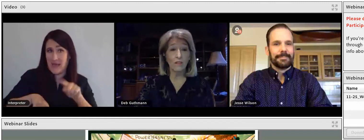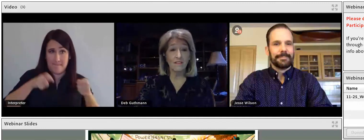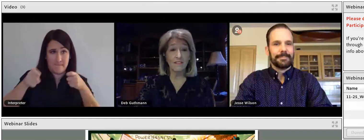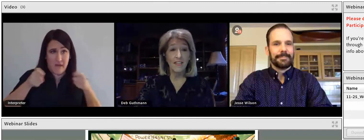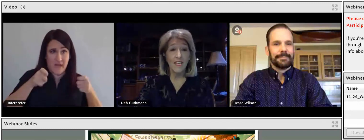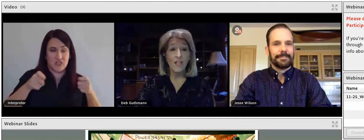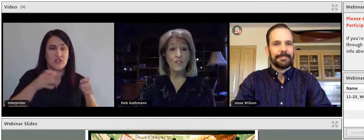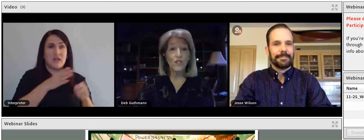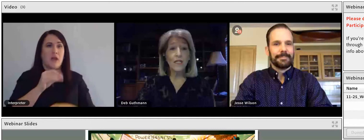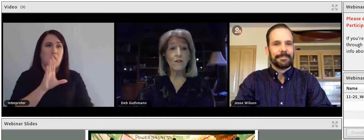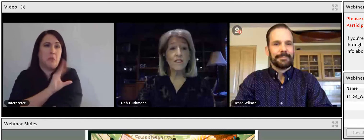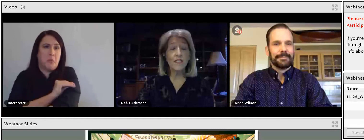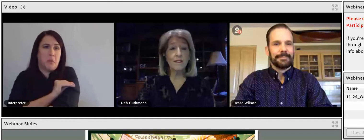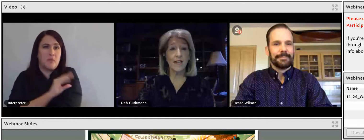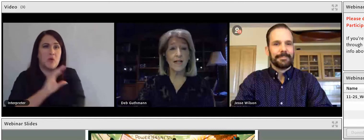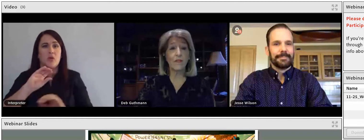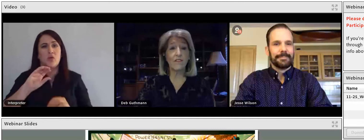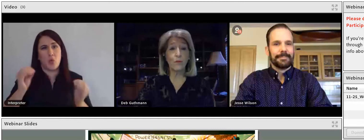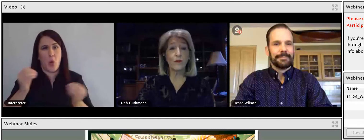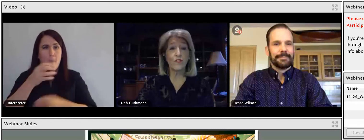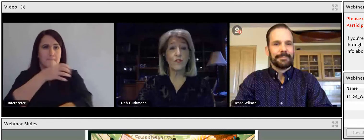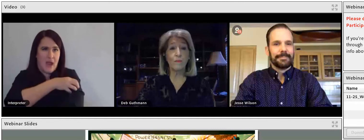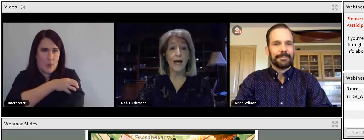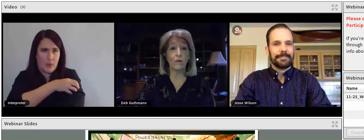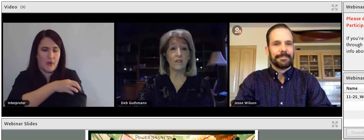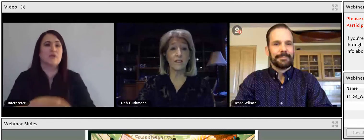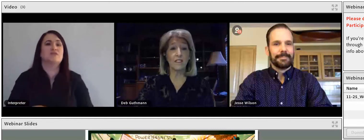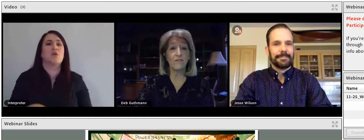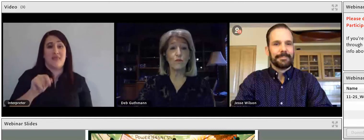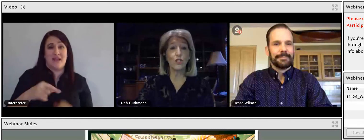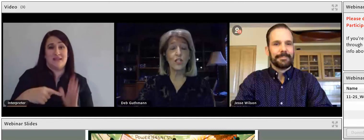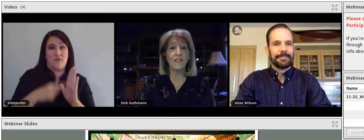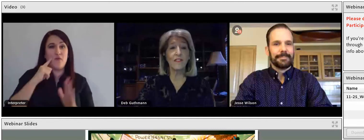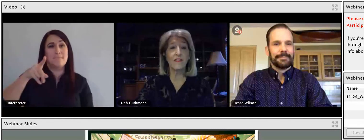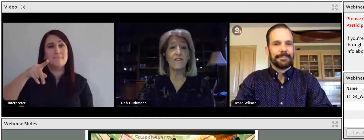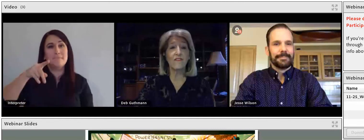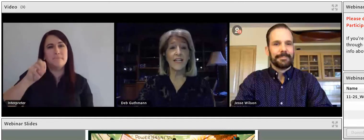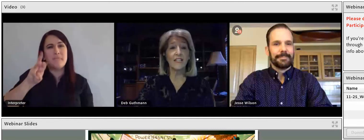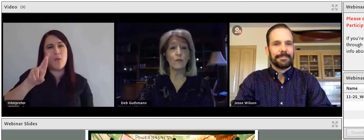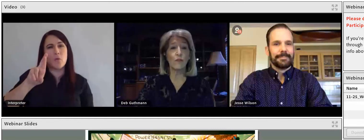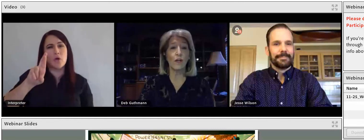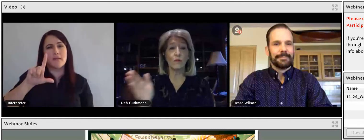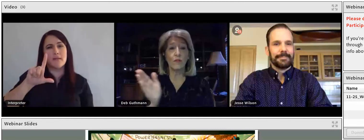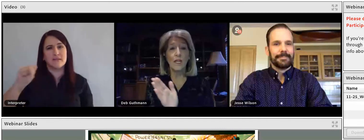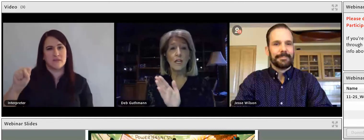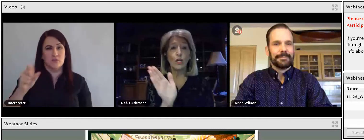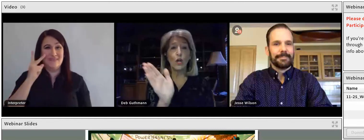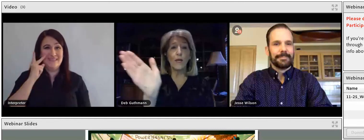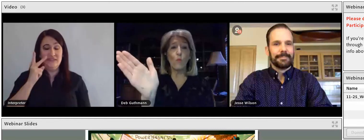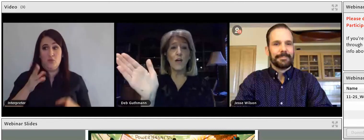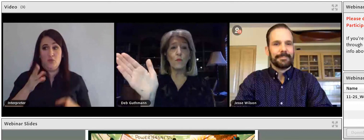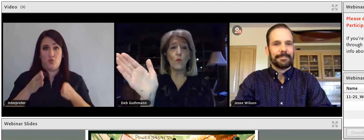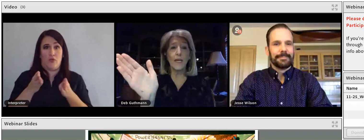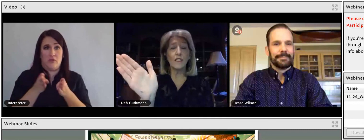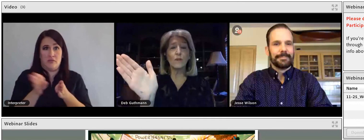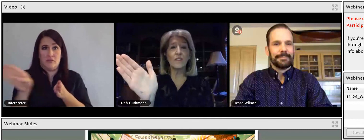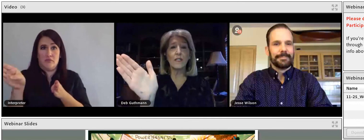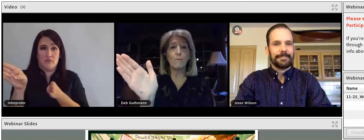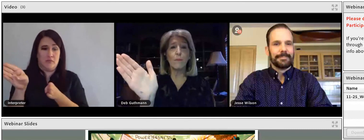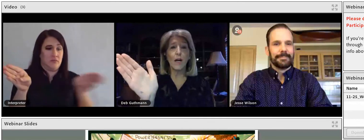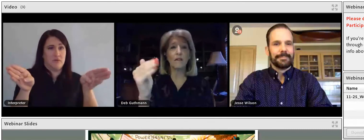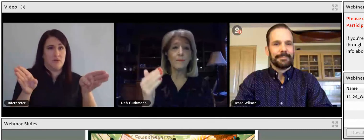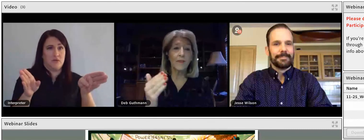and powerless. So here's an example of a person who's powerless. If you look at the divide in the road, going one